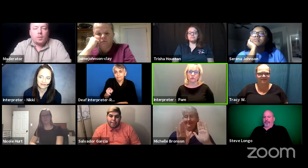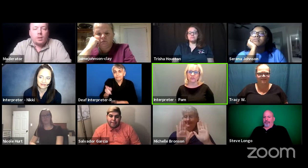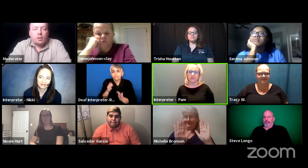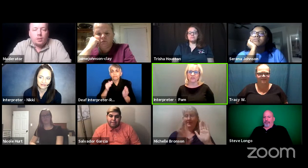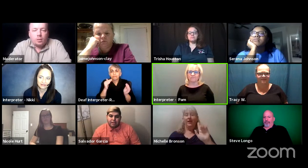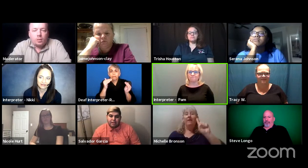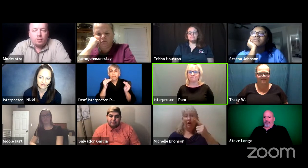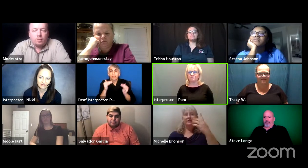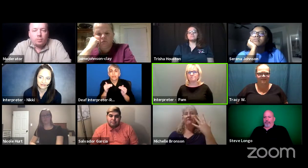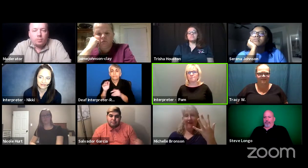coast.